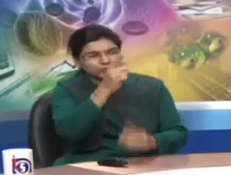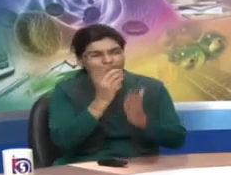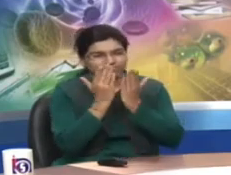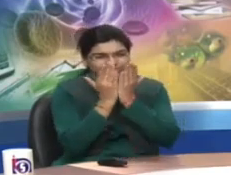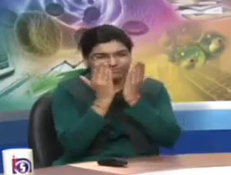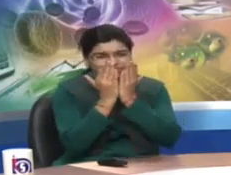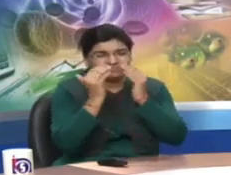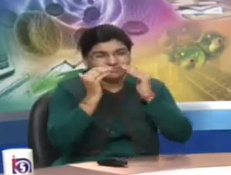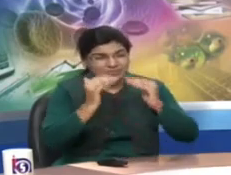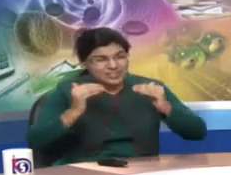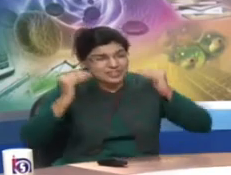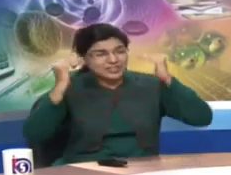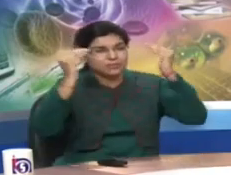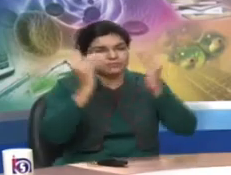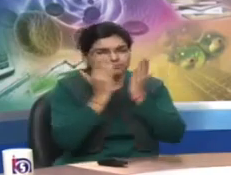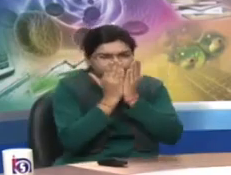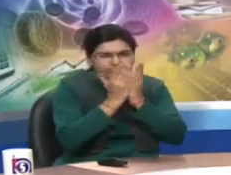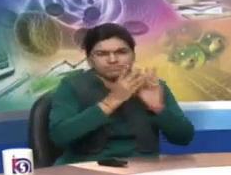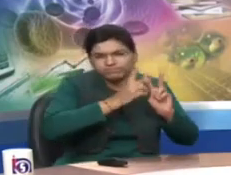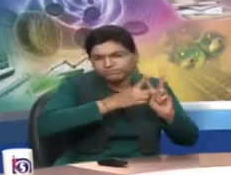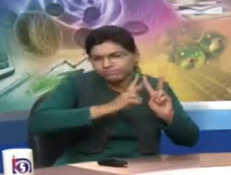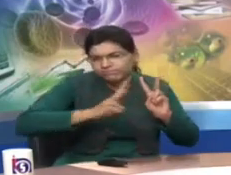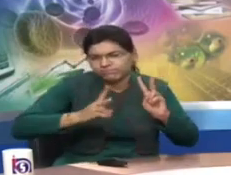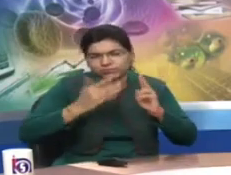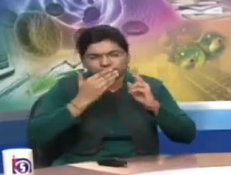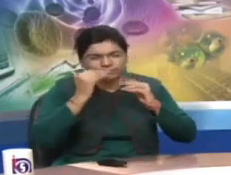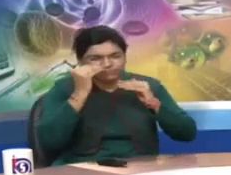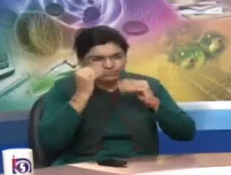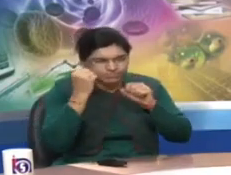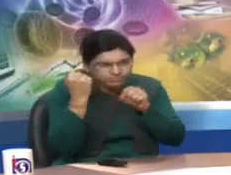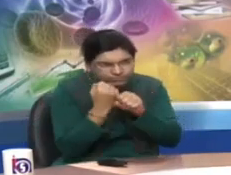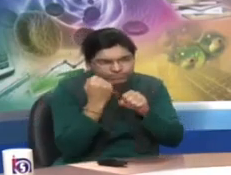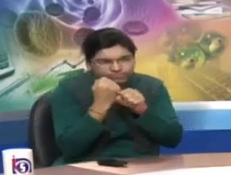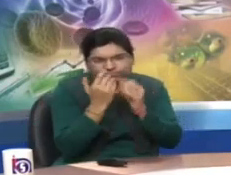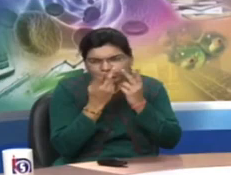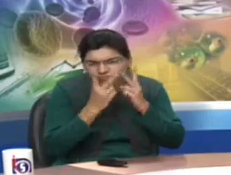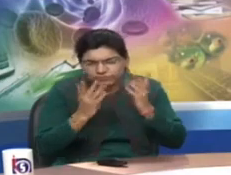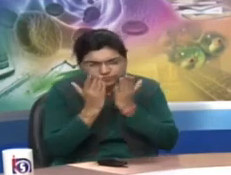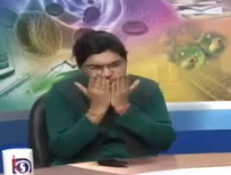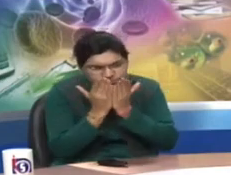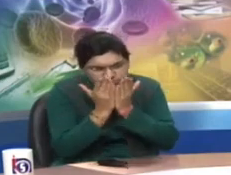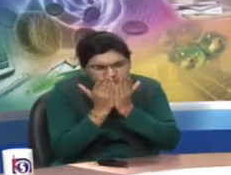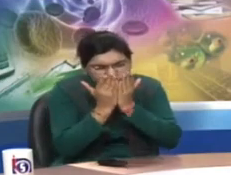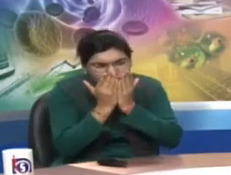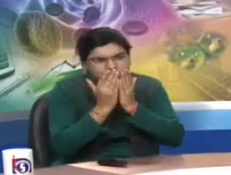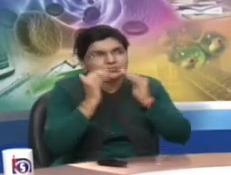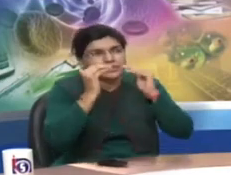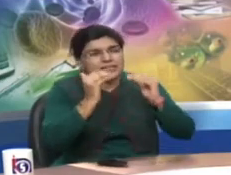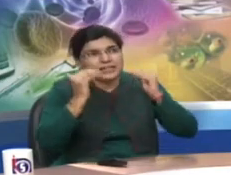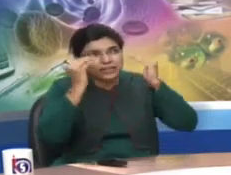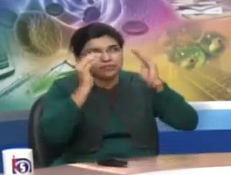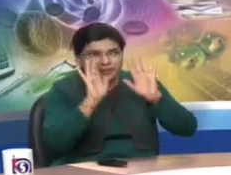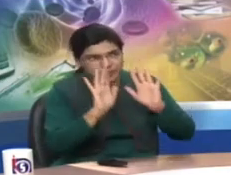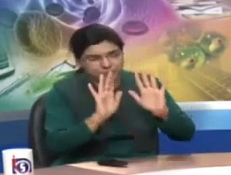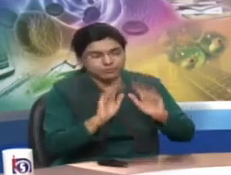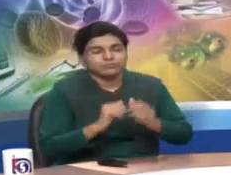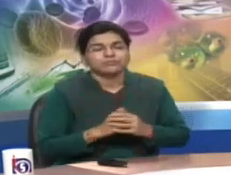Father, you are highly educated and you provide very well for the family.